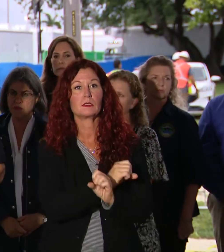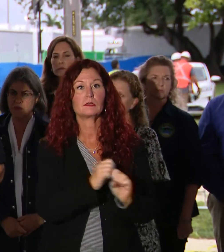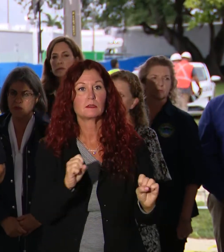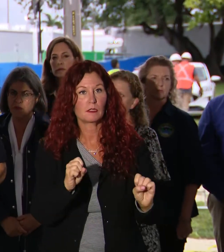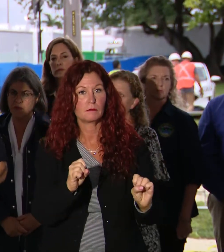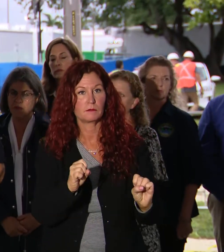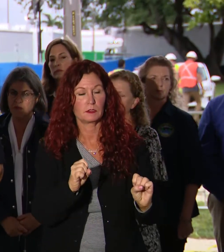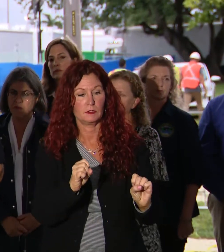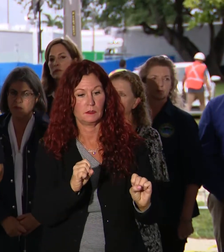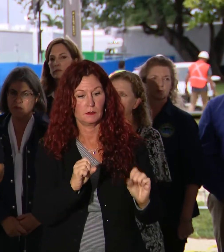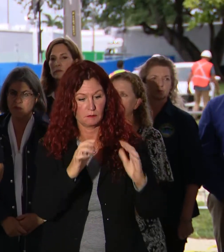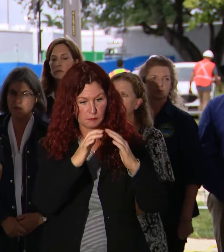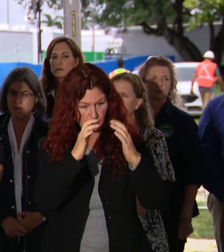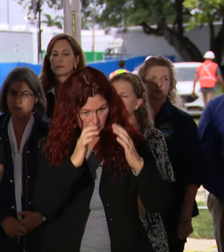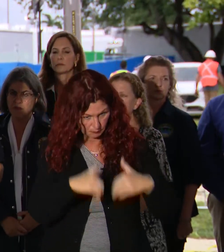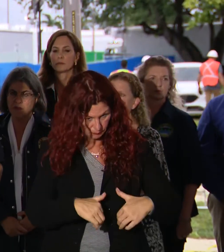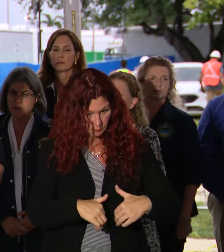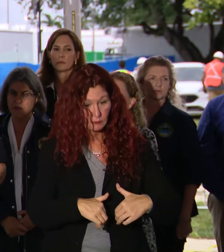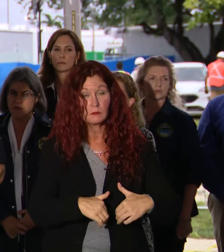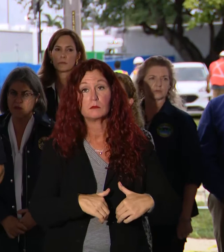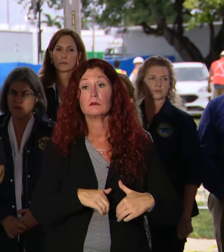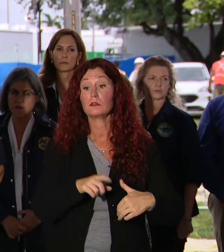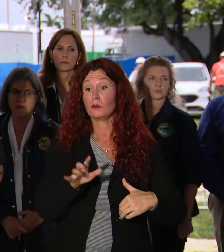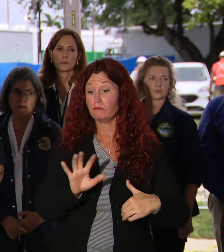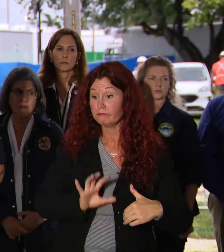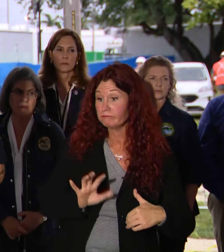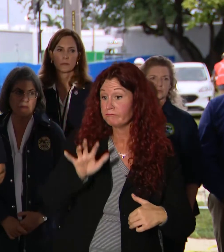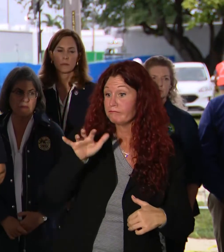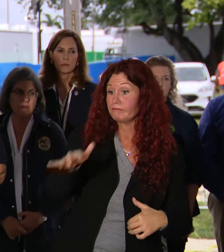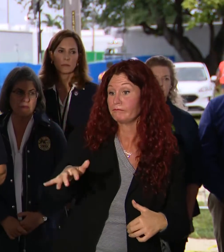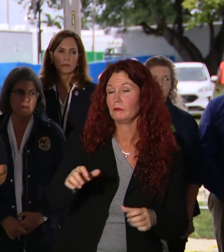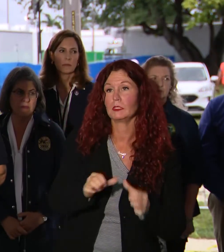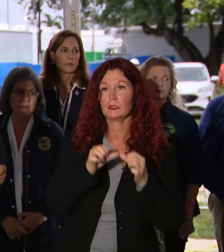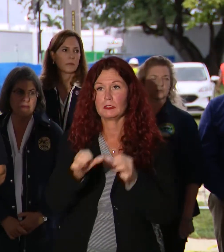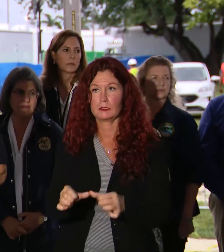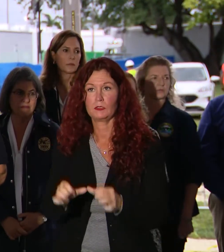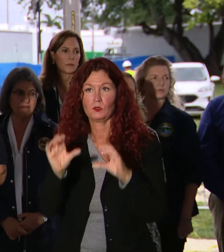site operational for ongoing rescue operations.